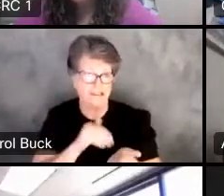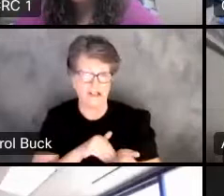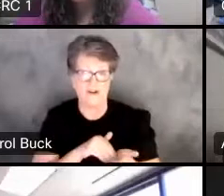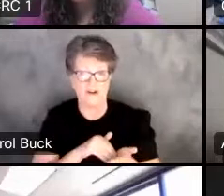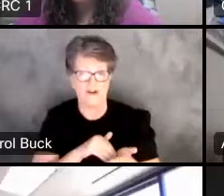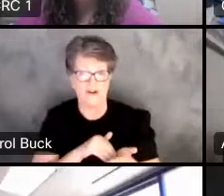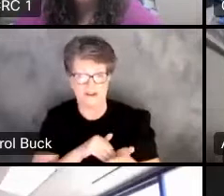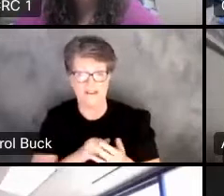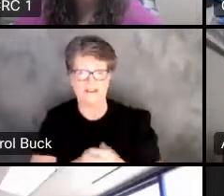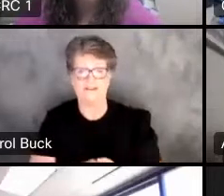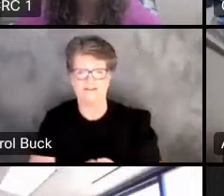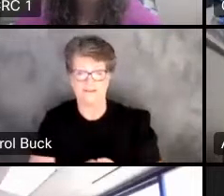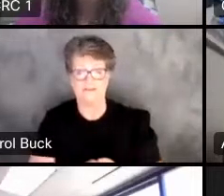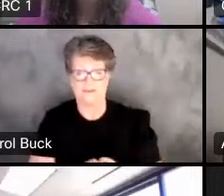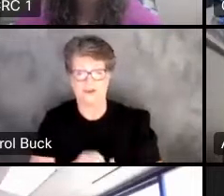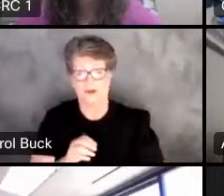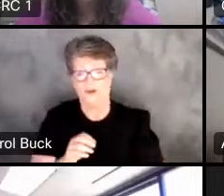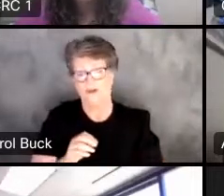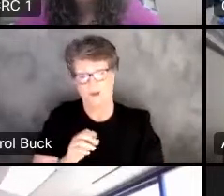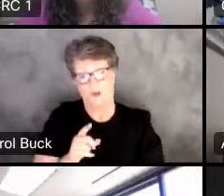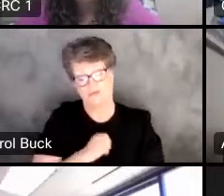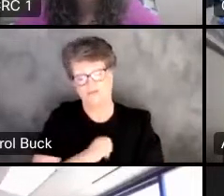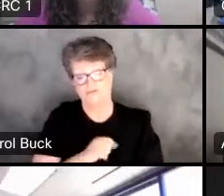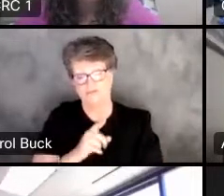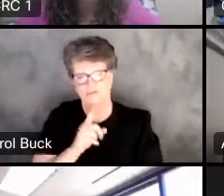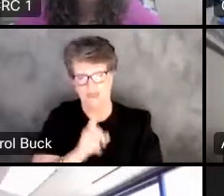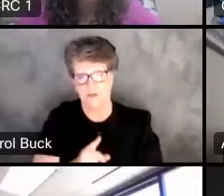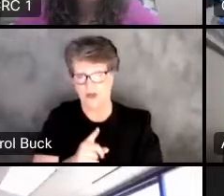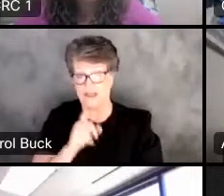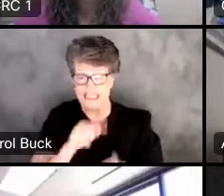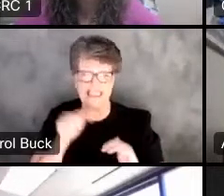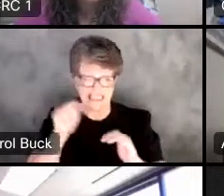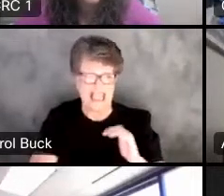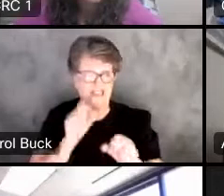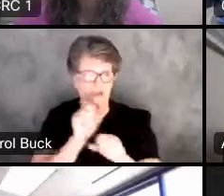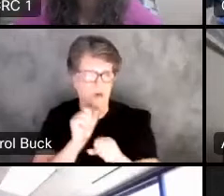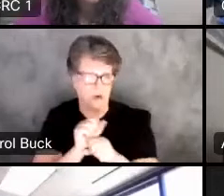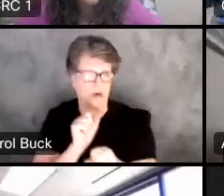was in their area. So it was intense work,